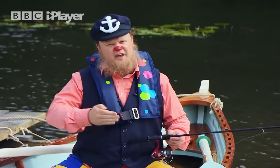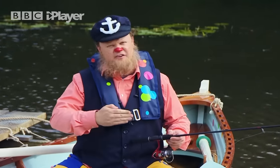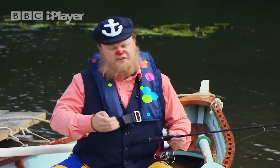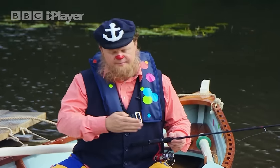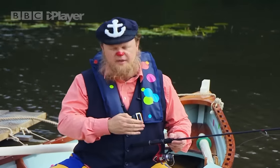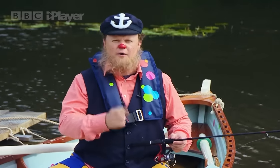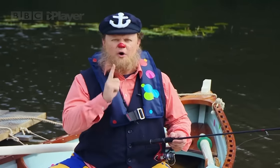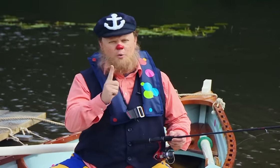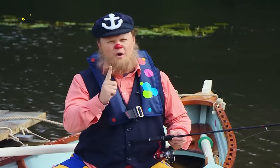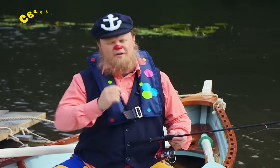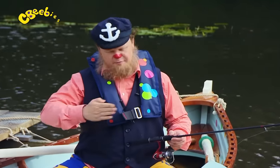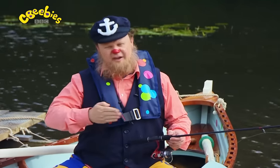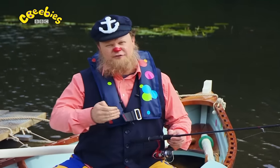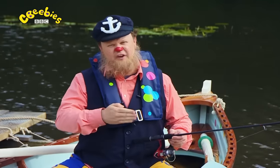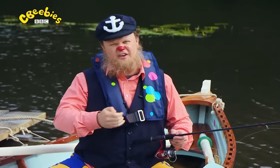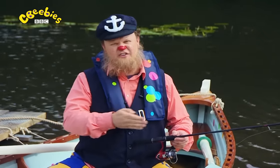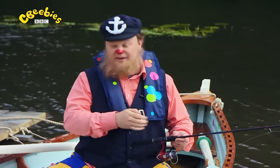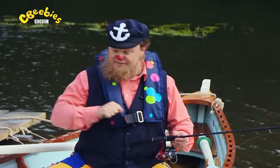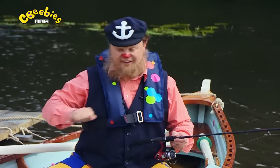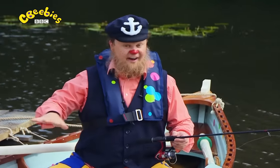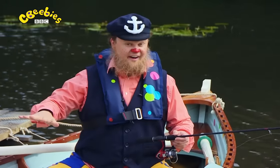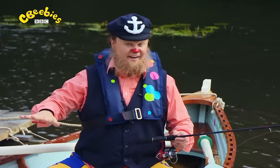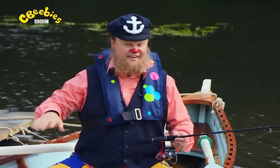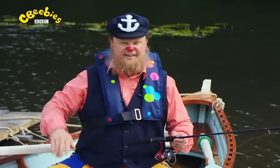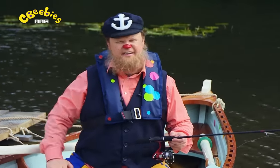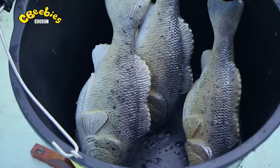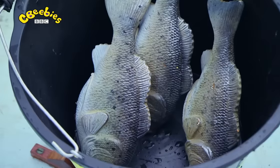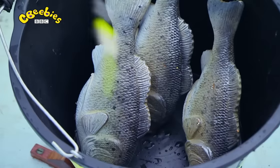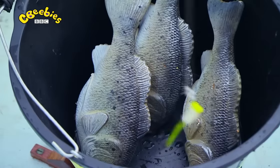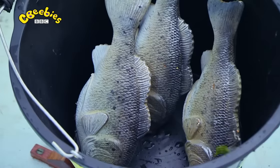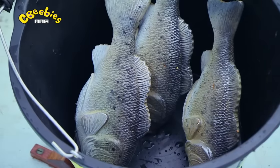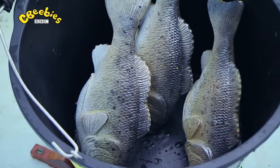fish. One of my fish has gone.